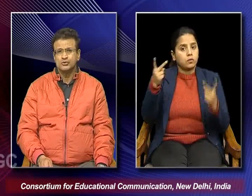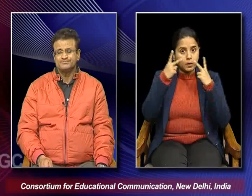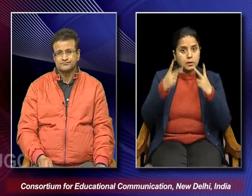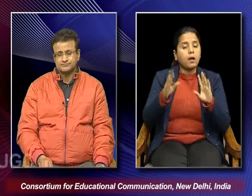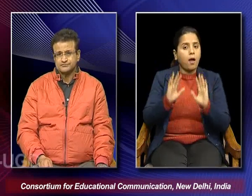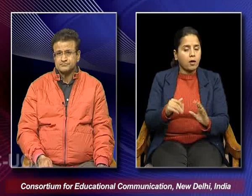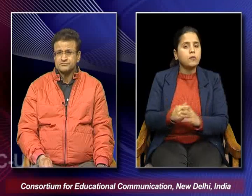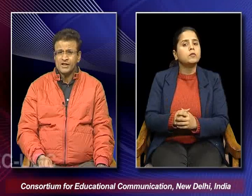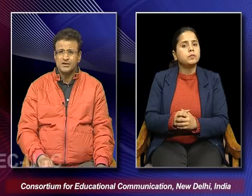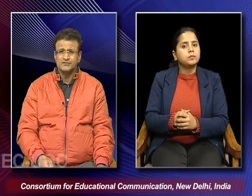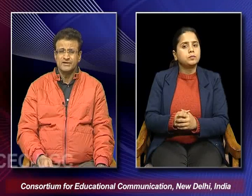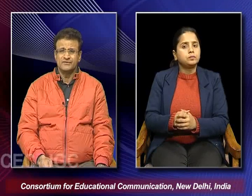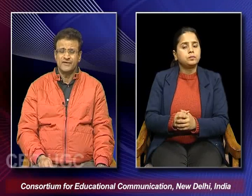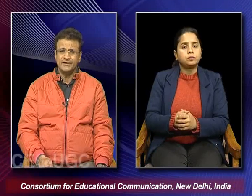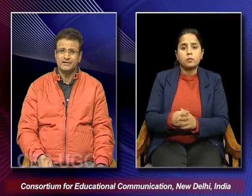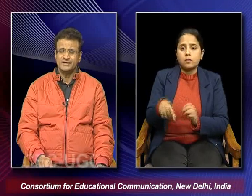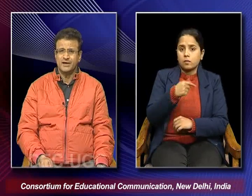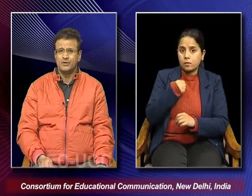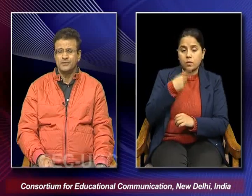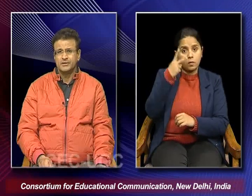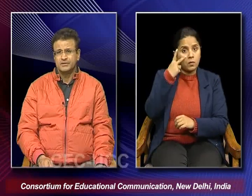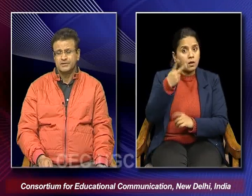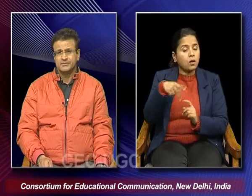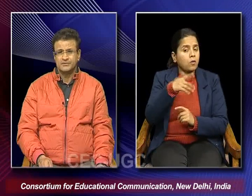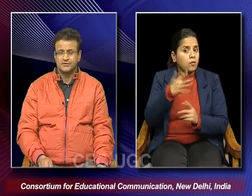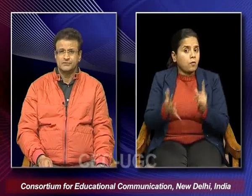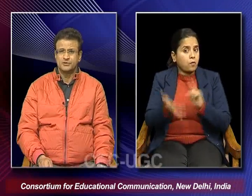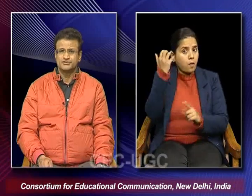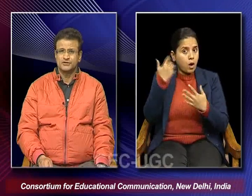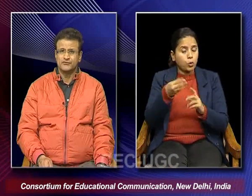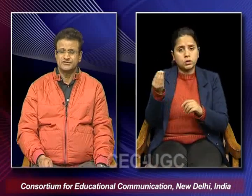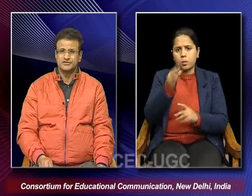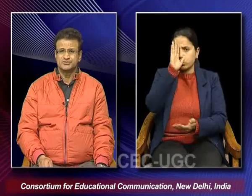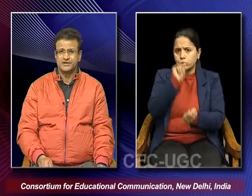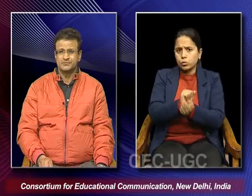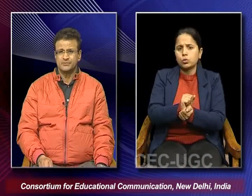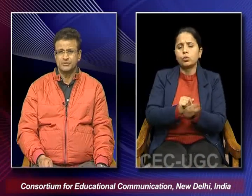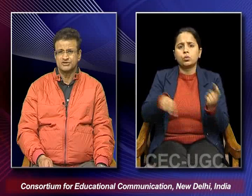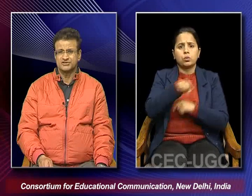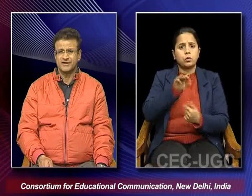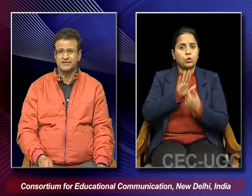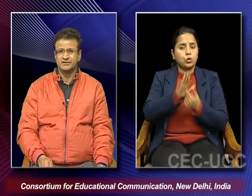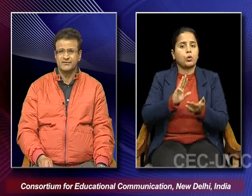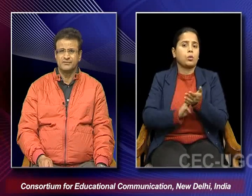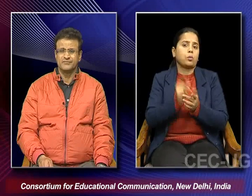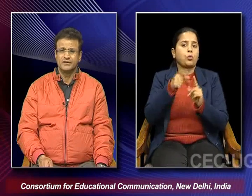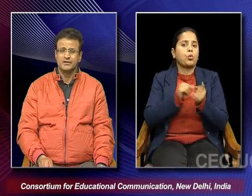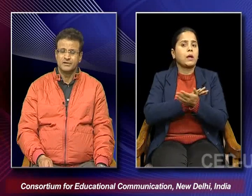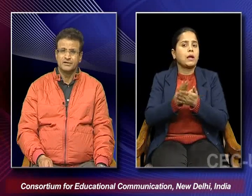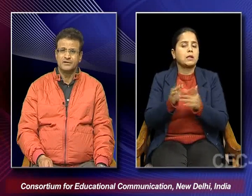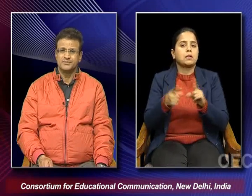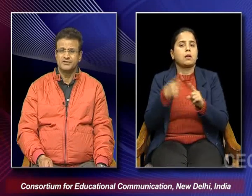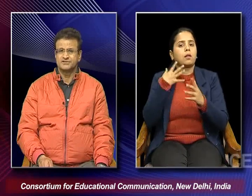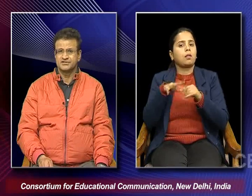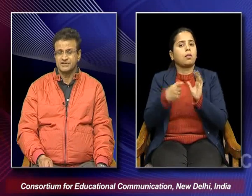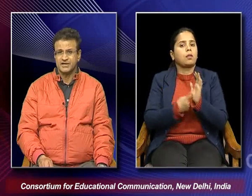So we find that how one of the police officers played by Mukesh Tiwari in the film,